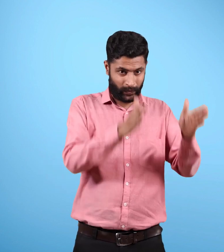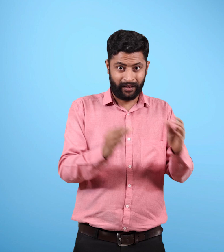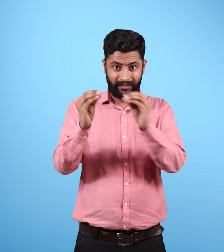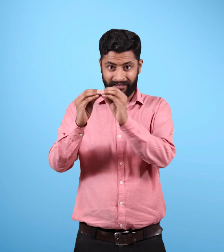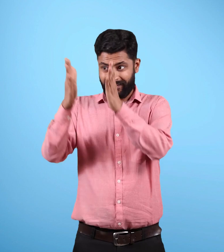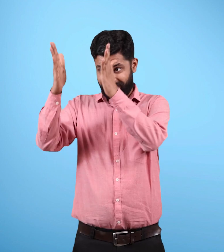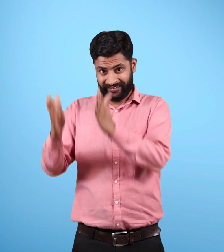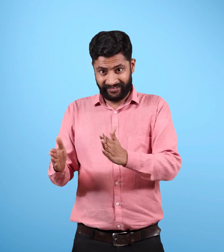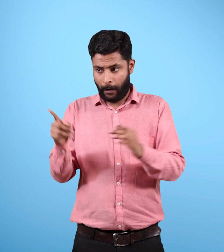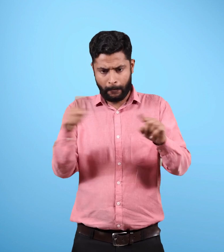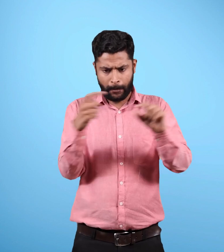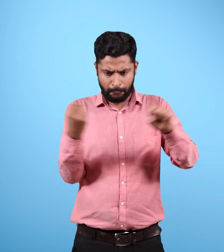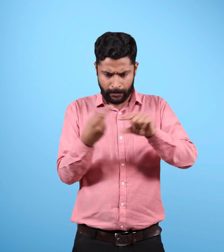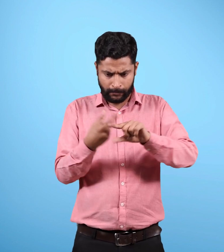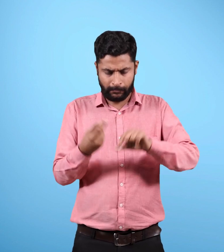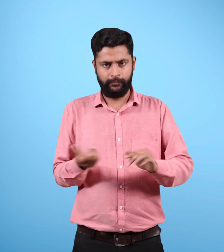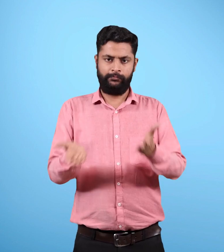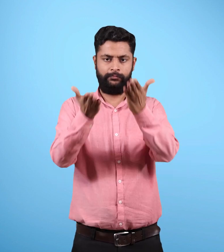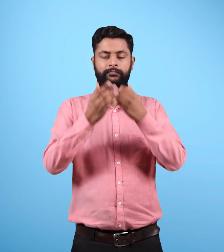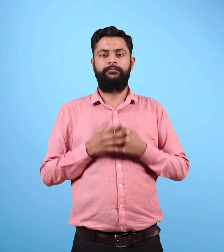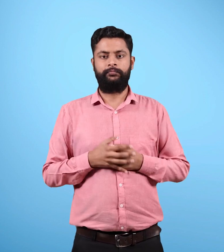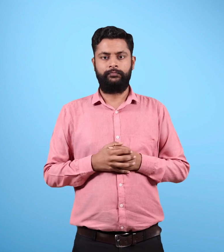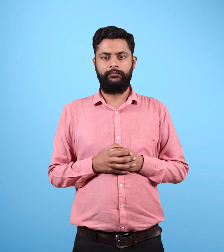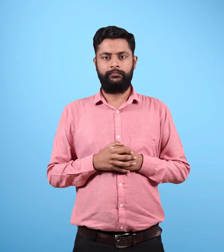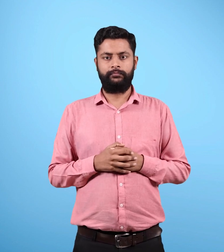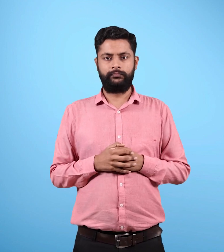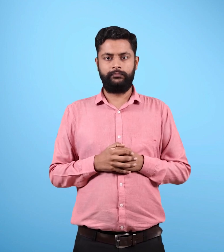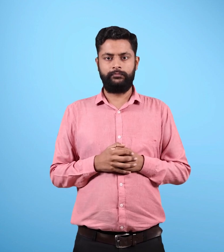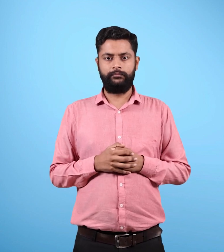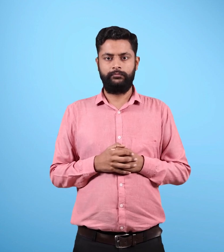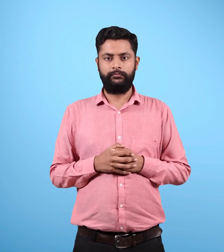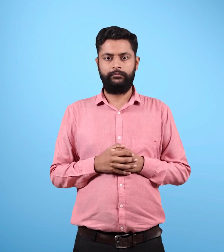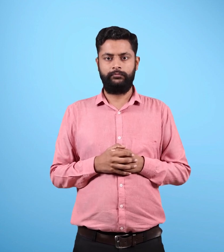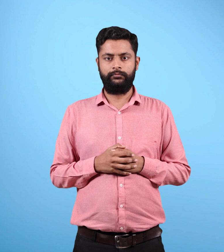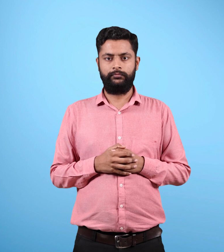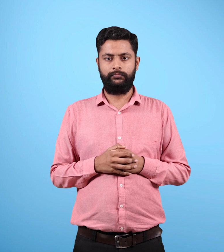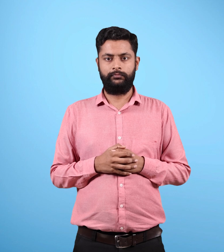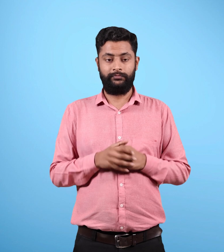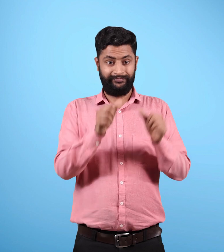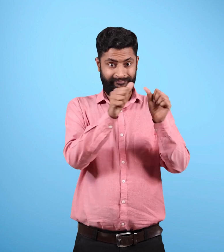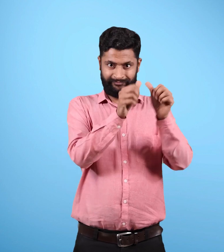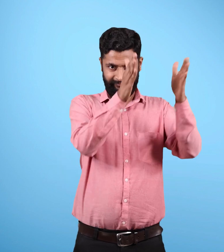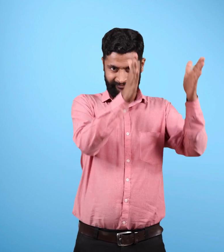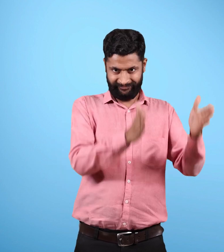Match the items given in column A with that in column B. Column A.